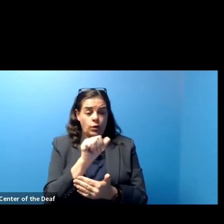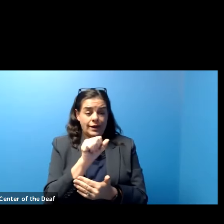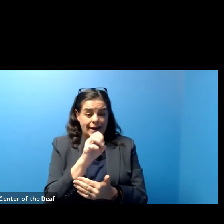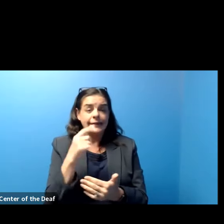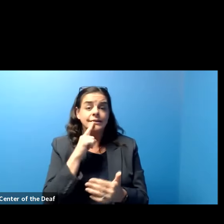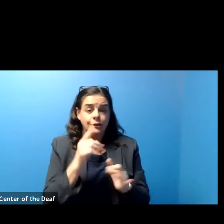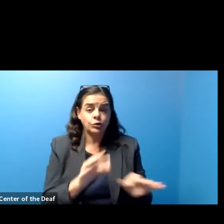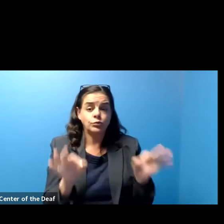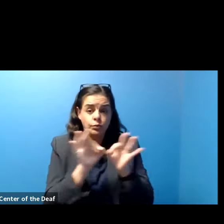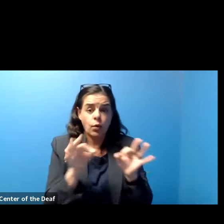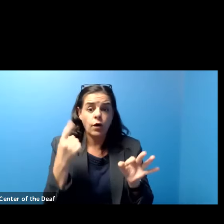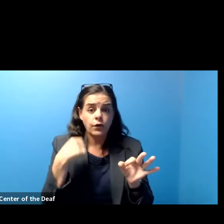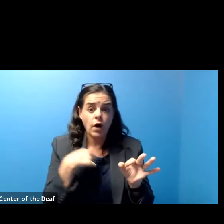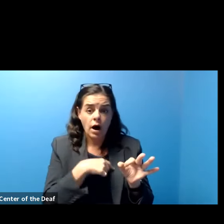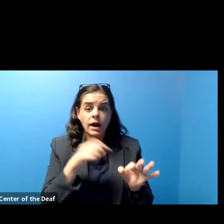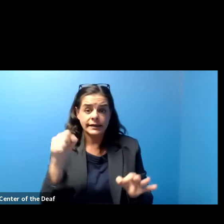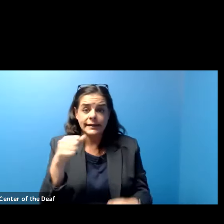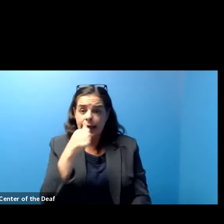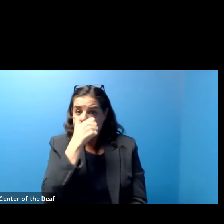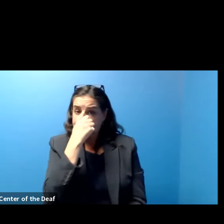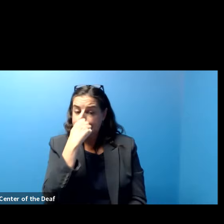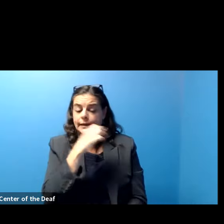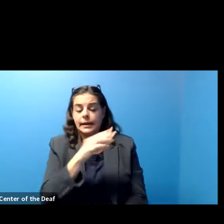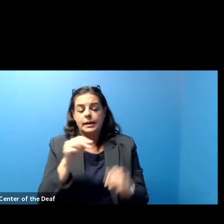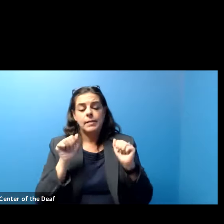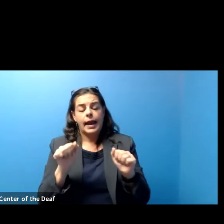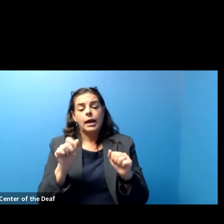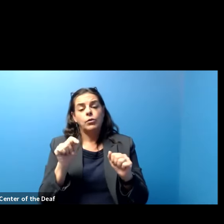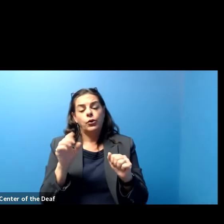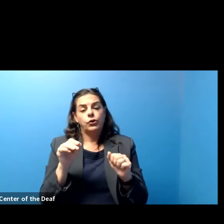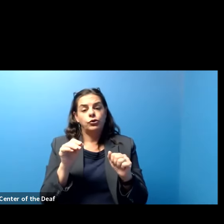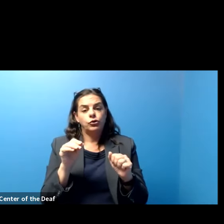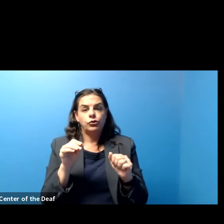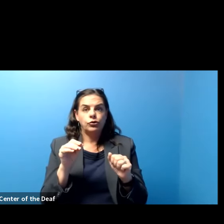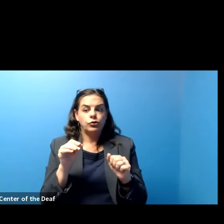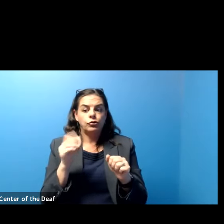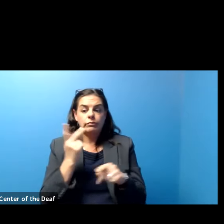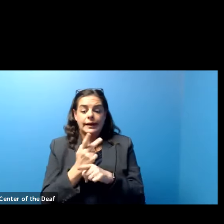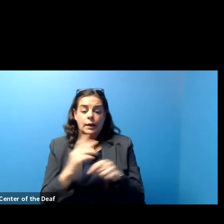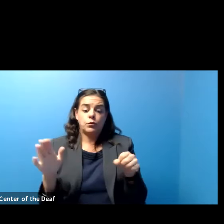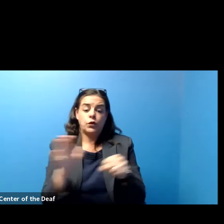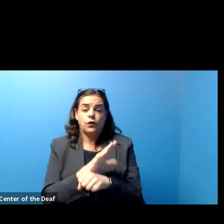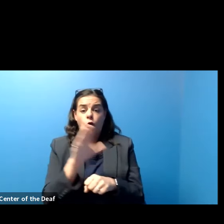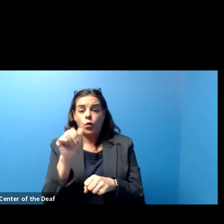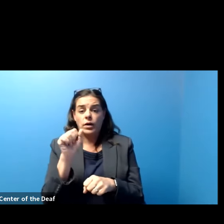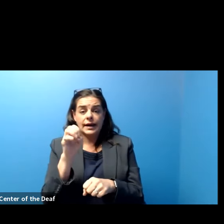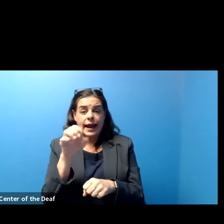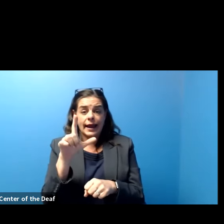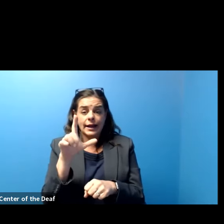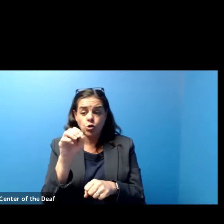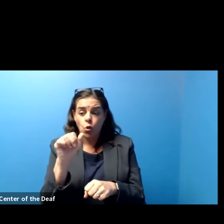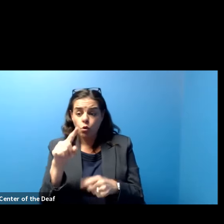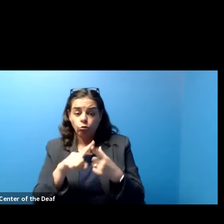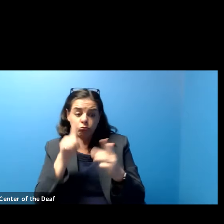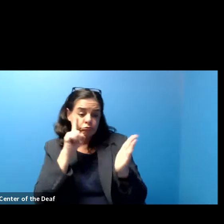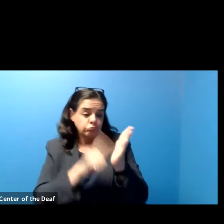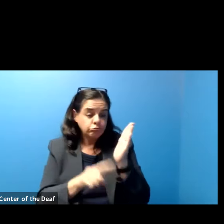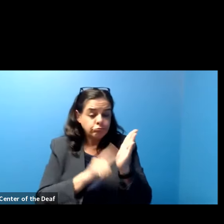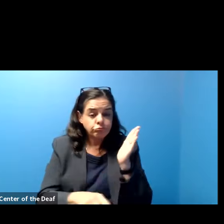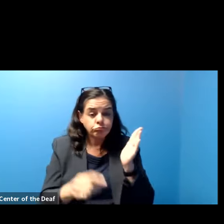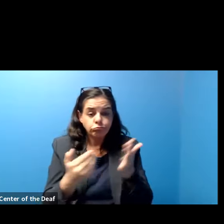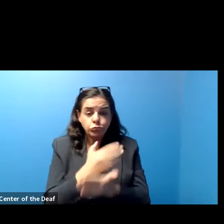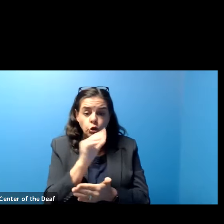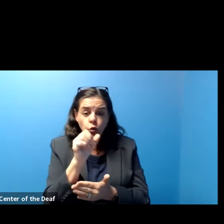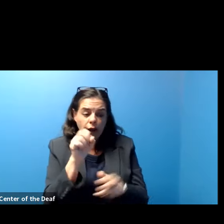us, and being able to maintain the full caseload that goes with investigating new cases, monitoring